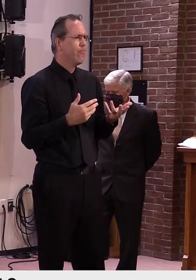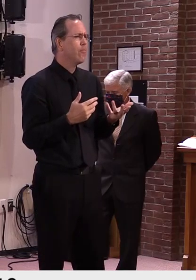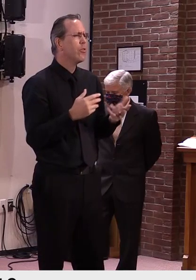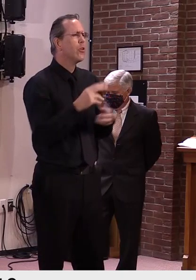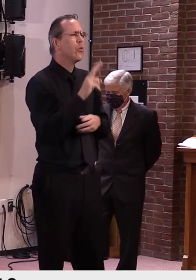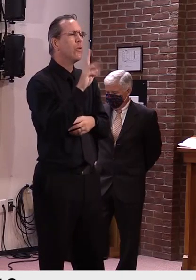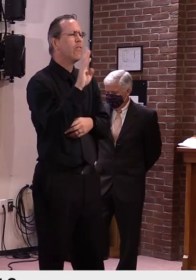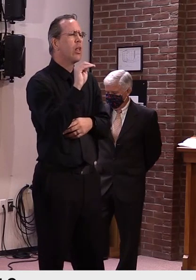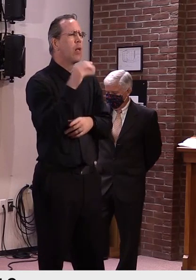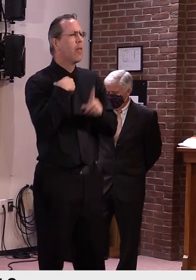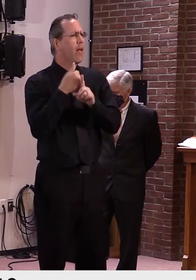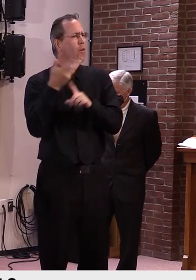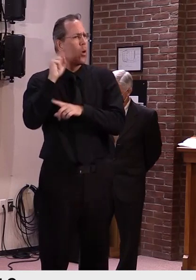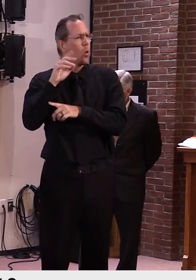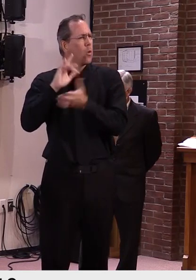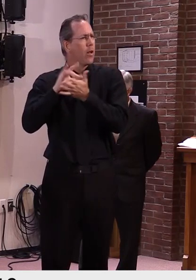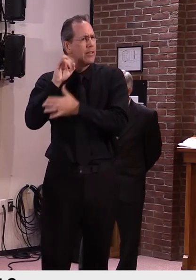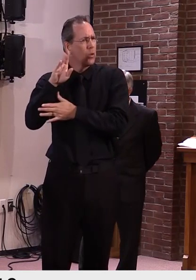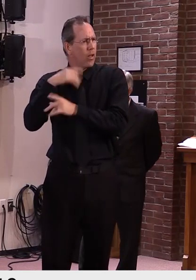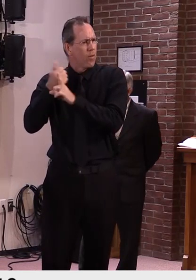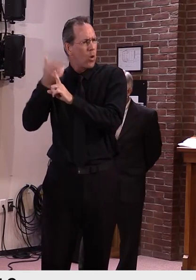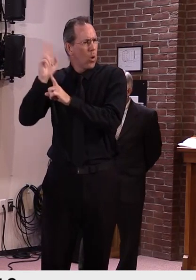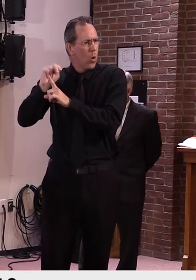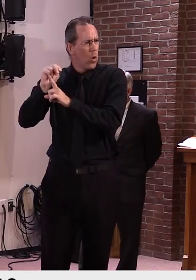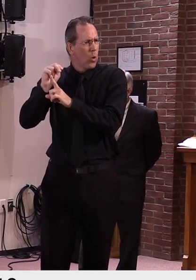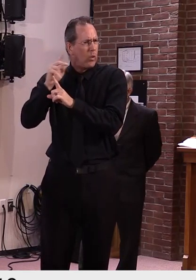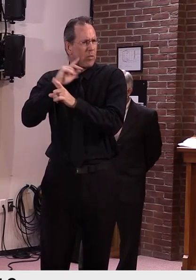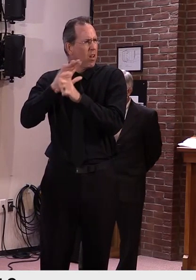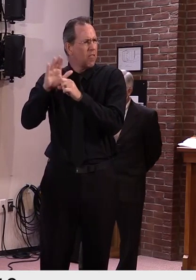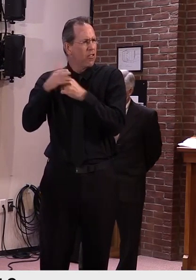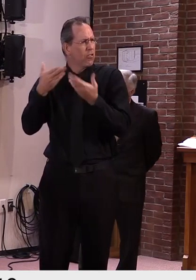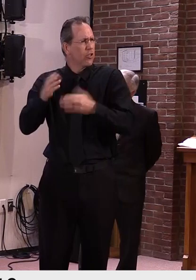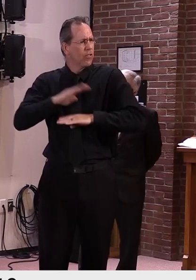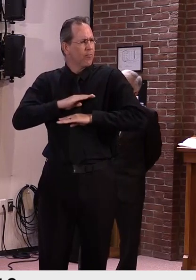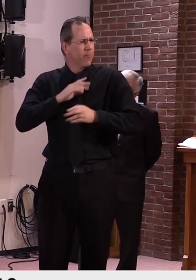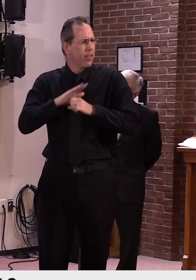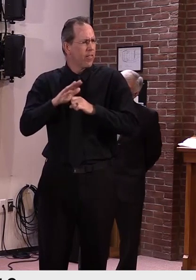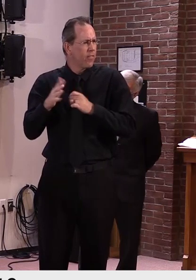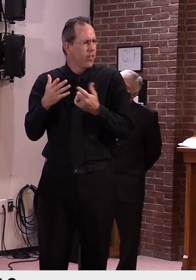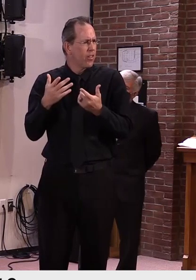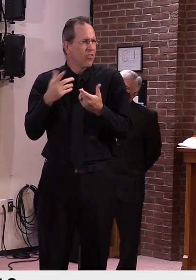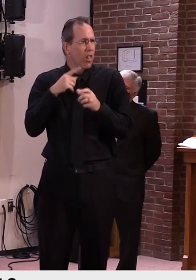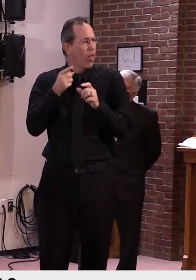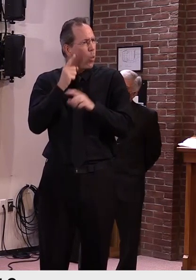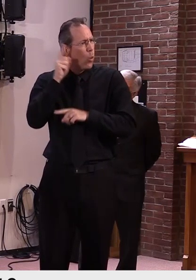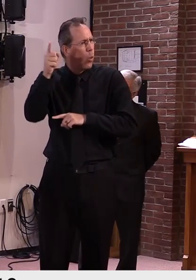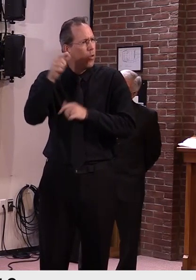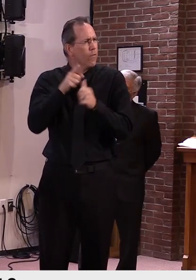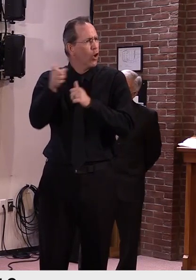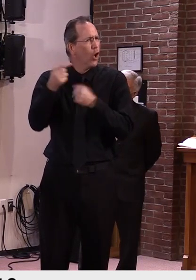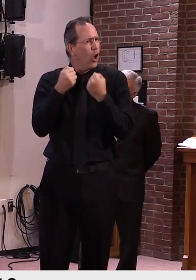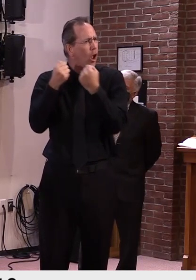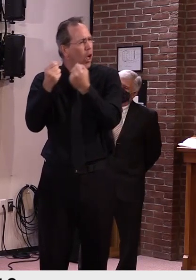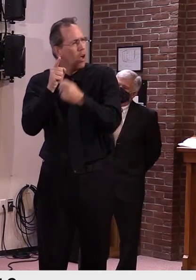my question is, as I say, probably can't be answered right off the top, but with Dr. Levine, I'd like to know